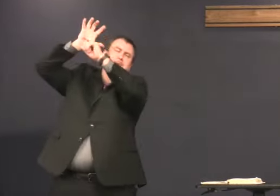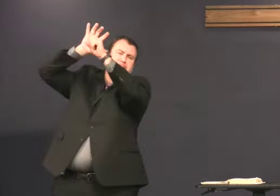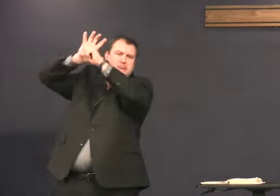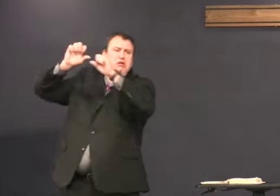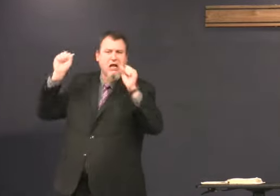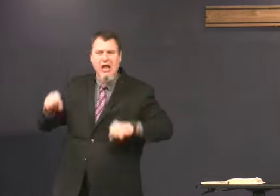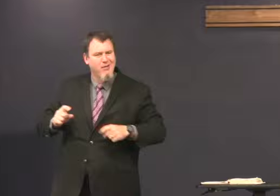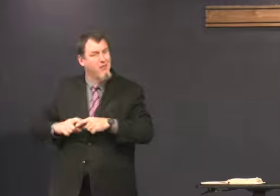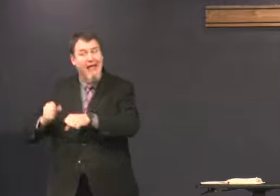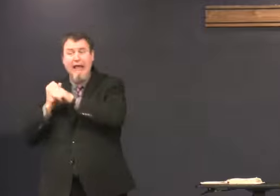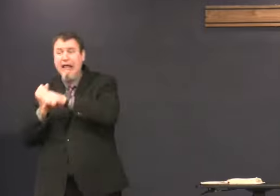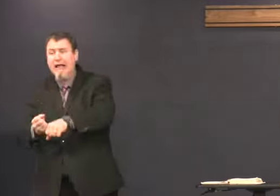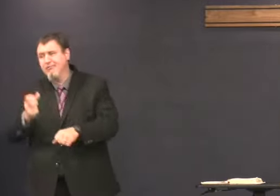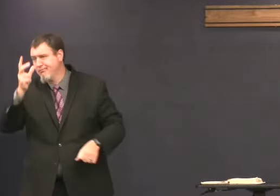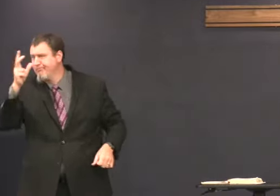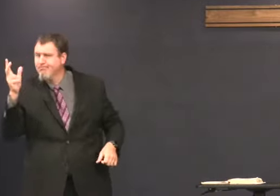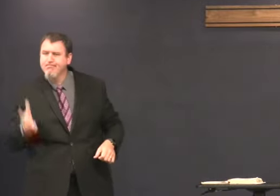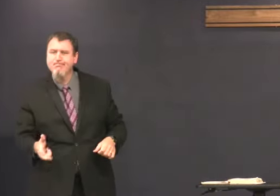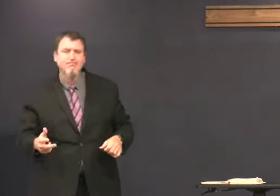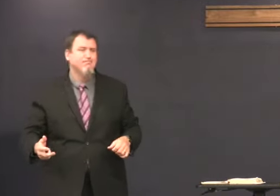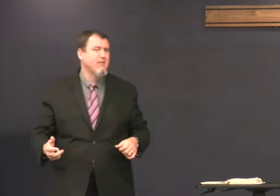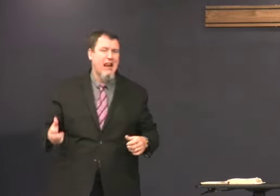3 outfield. But hitting,